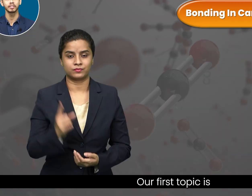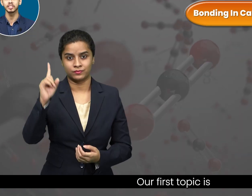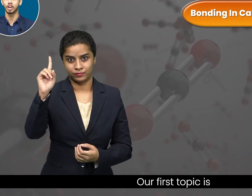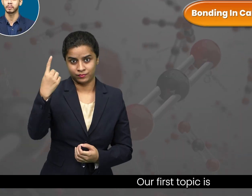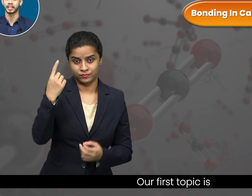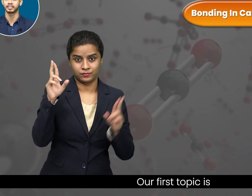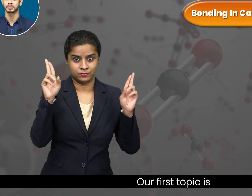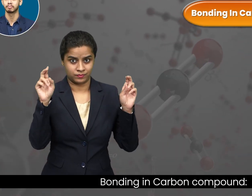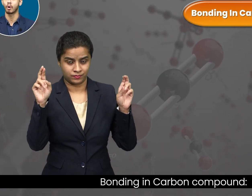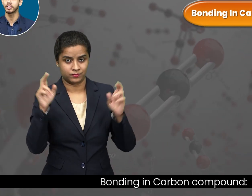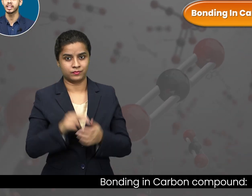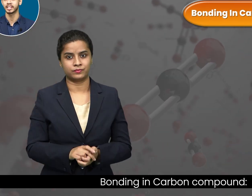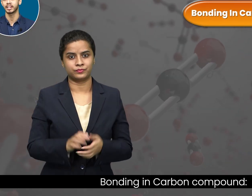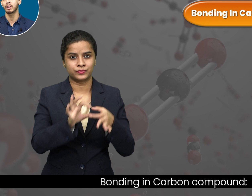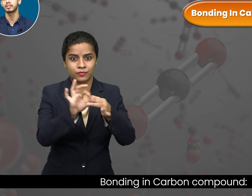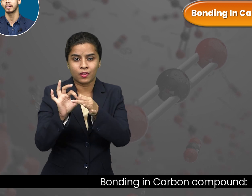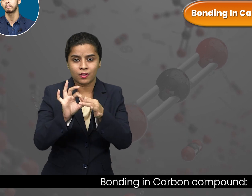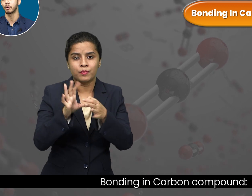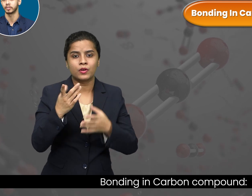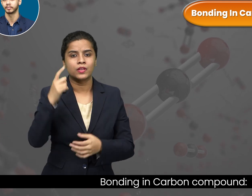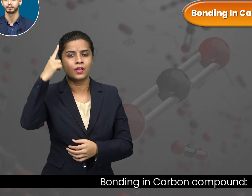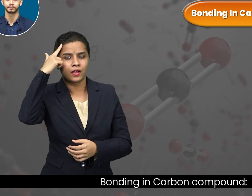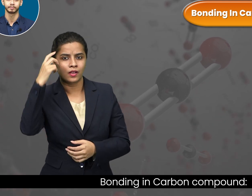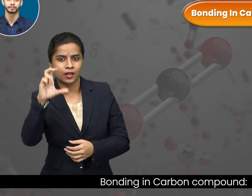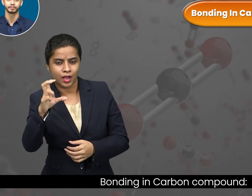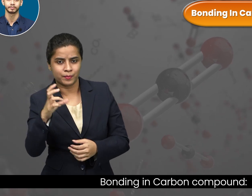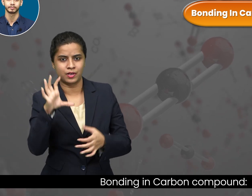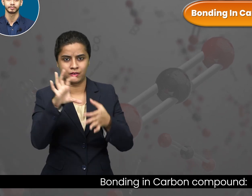Our first topic is bonding in carbon compound.